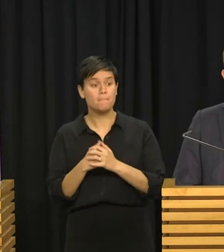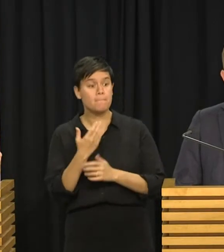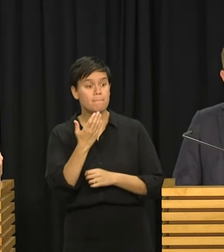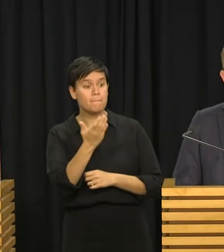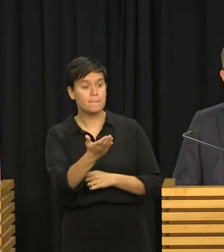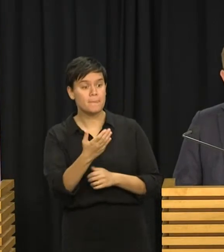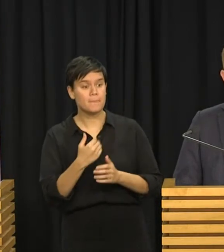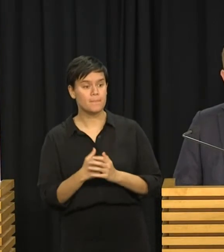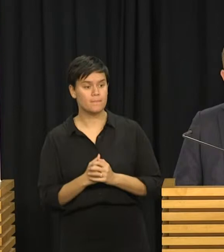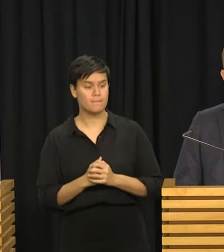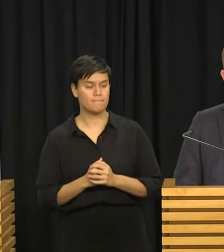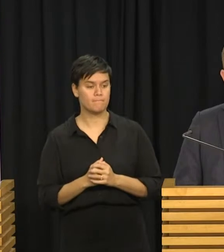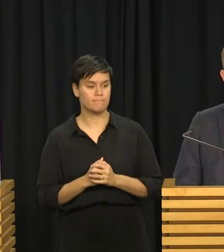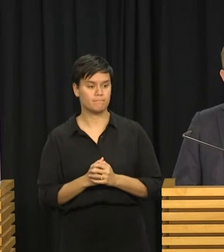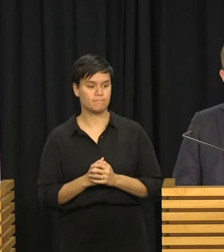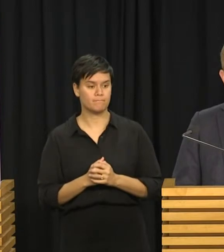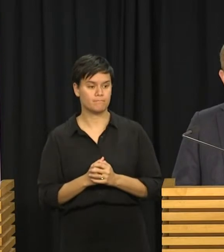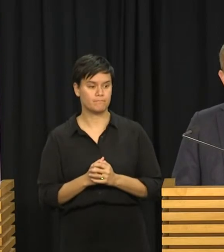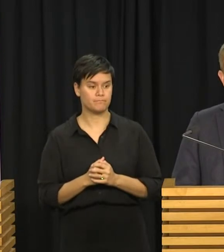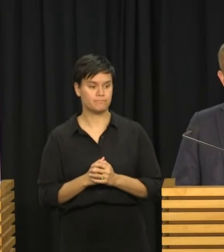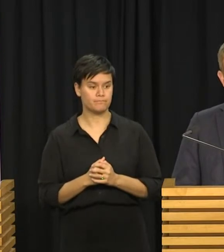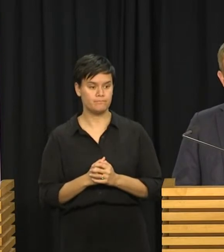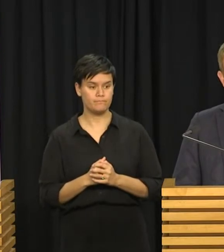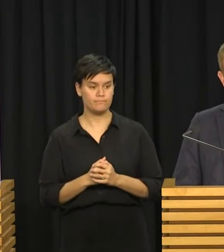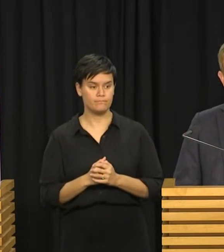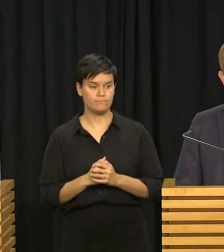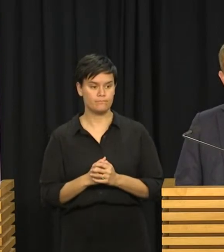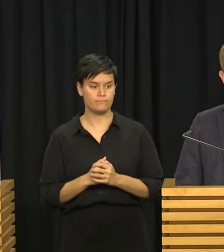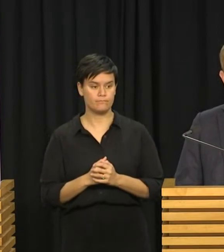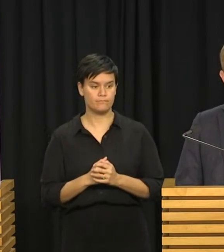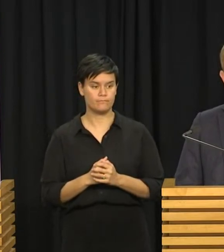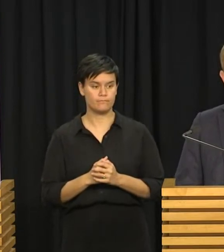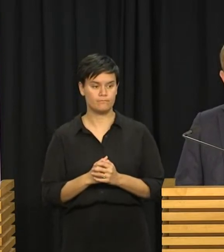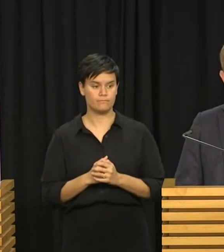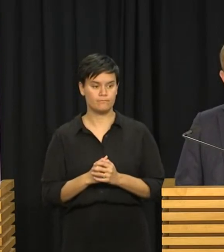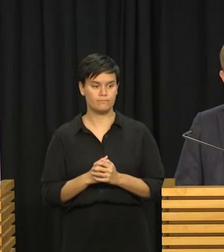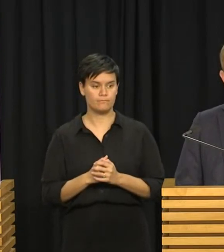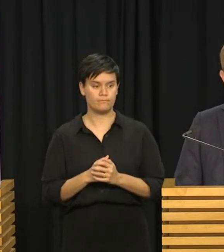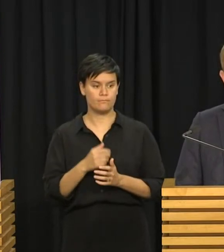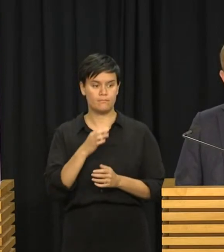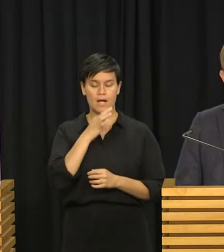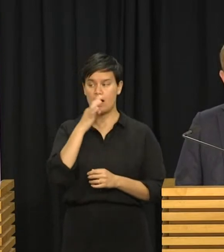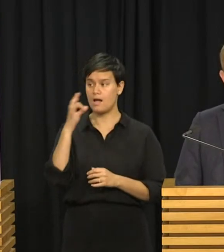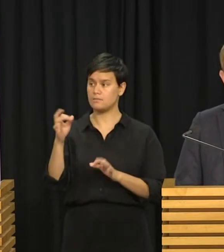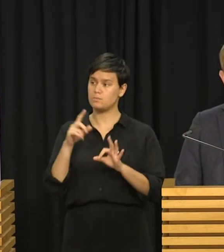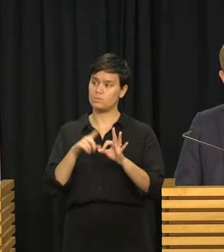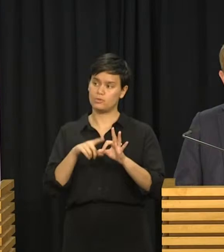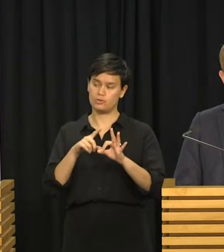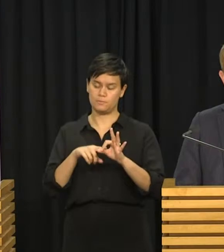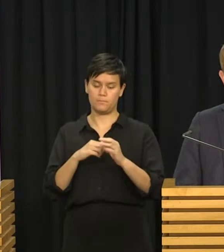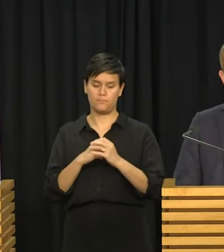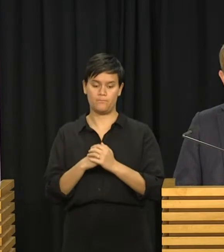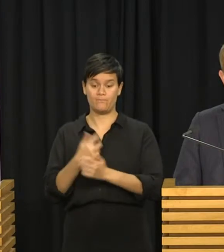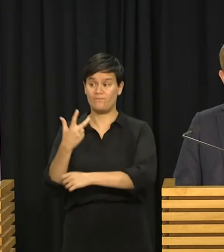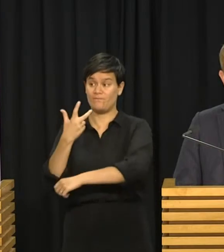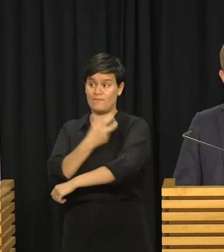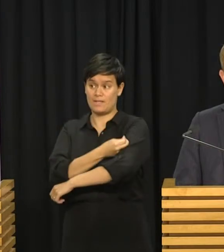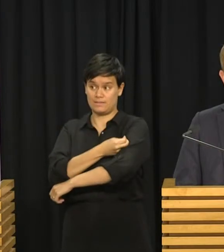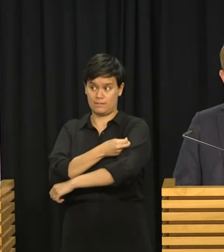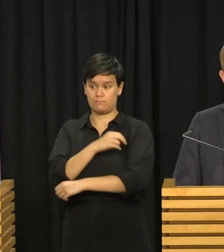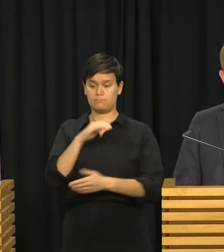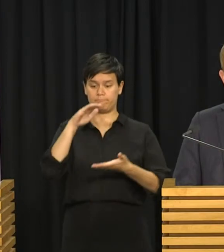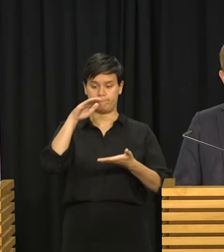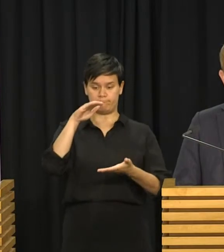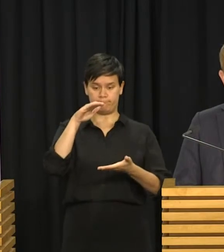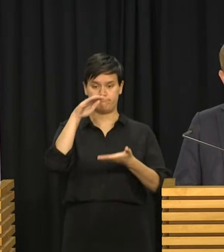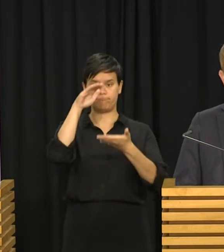and then back onto that side. Yeah. Prime Minister, what's your thinking on sending vaccines to the Pacific? Yep.